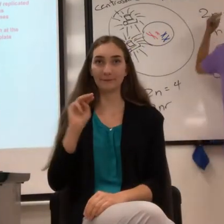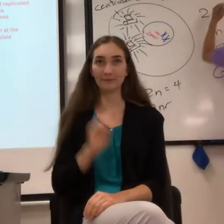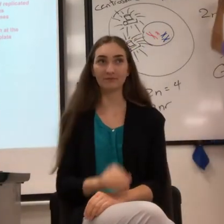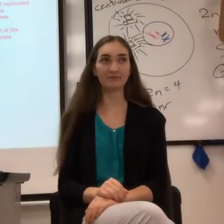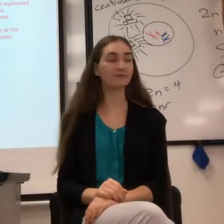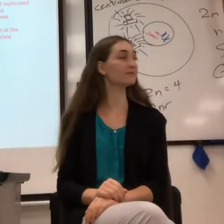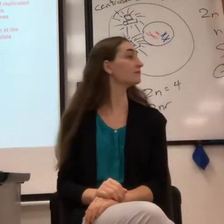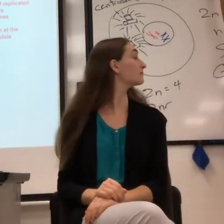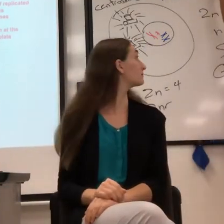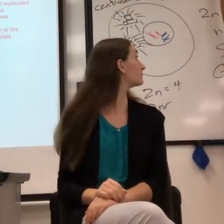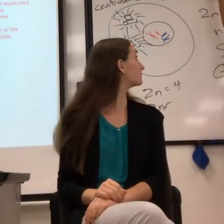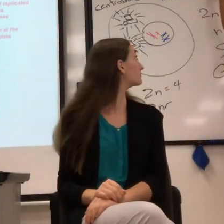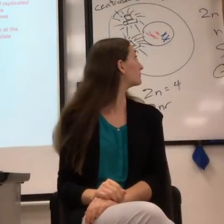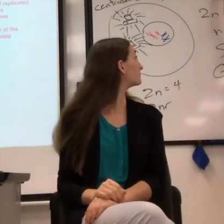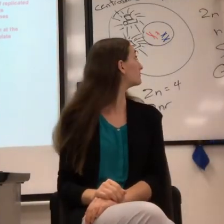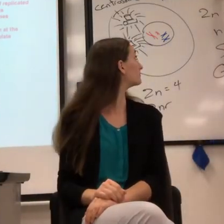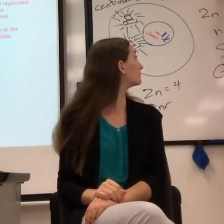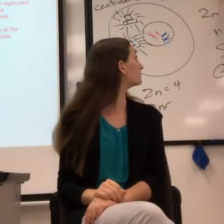spermatogonia.